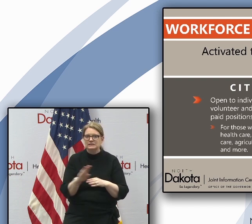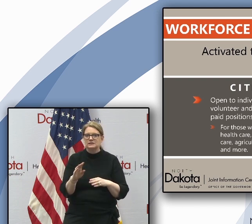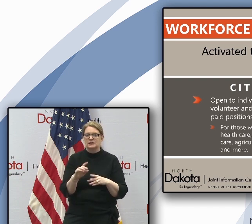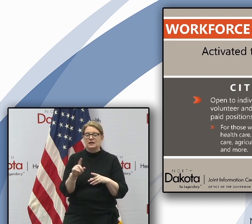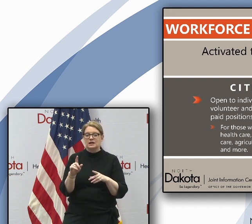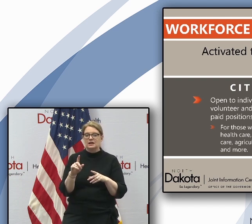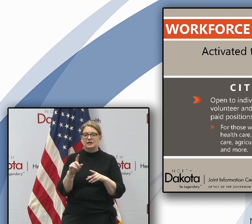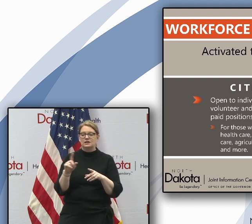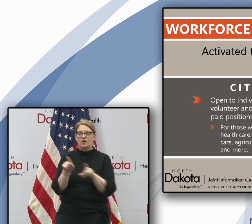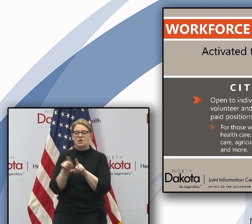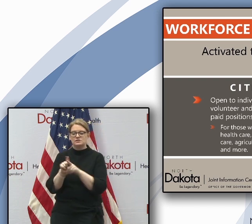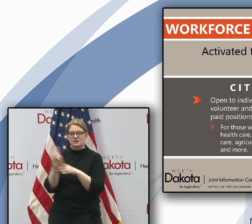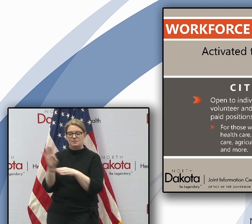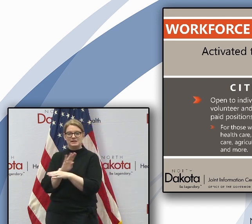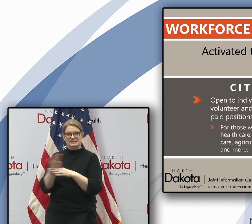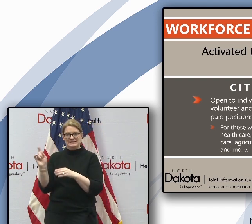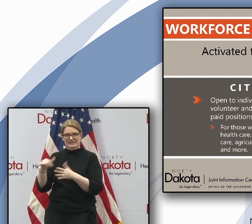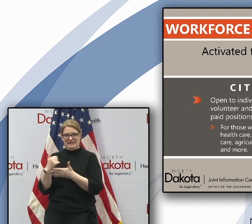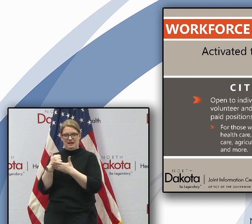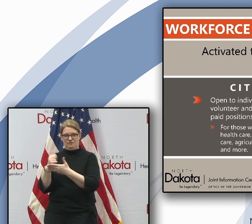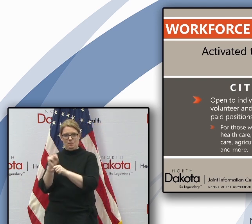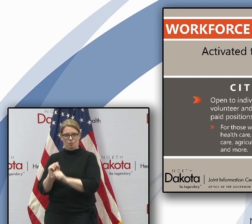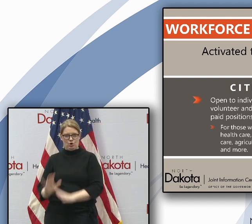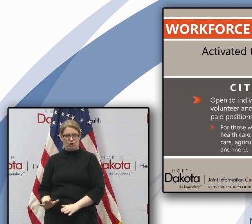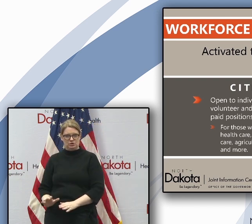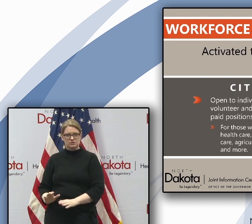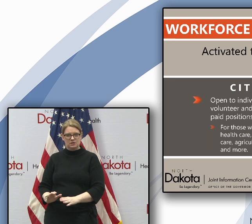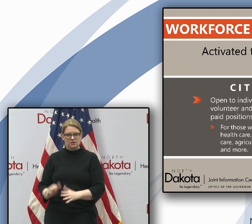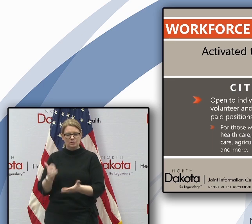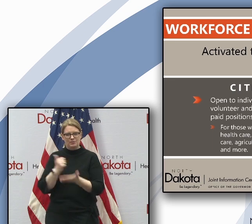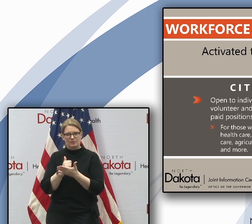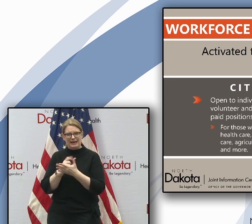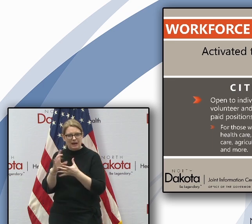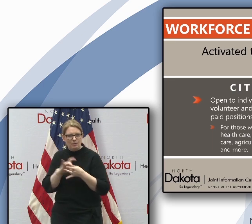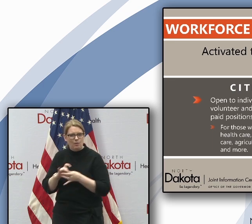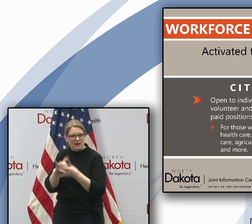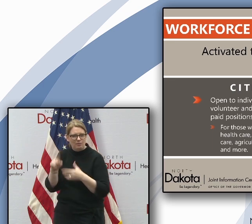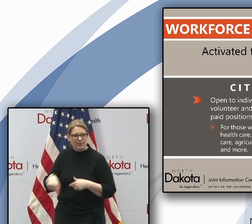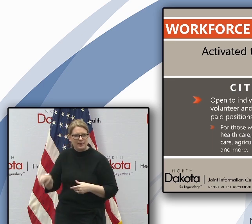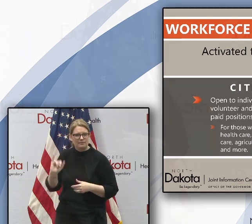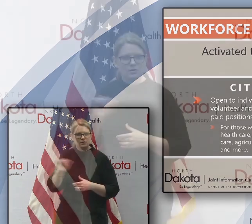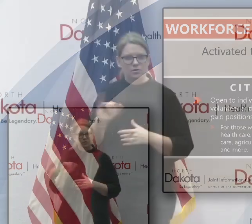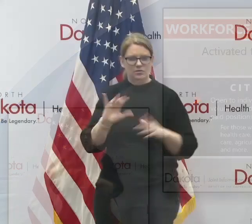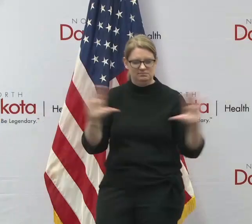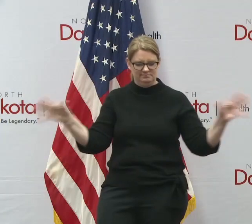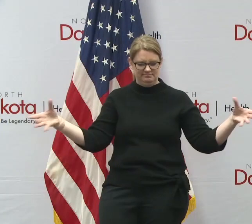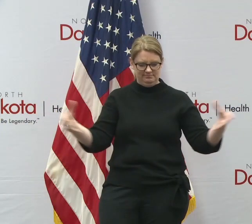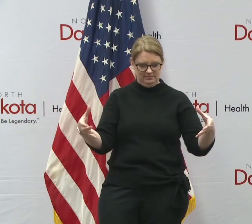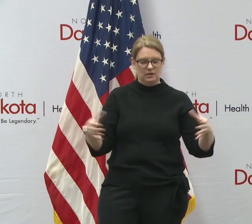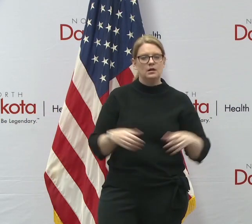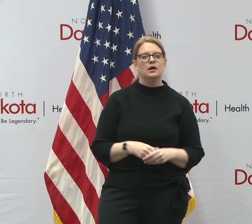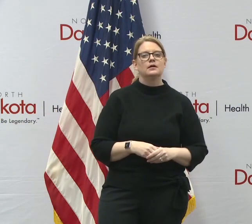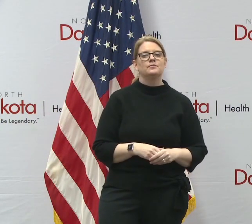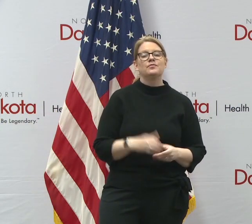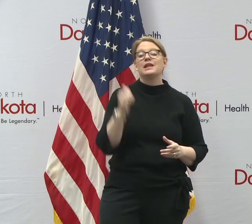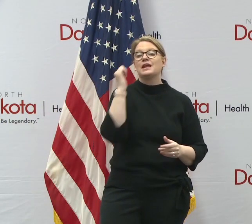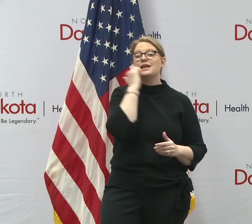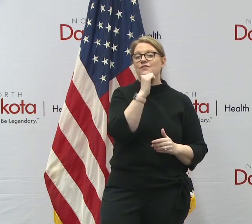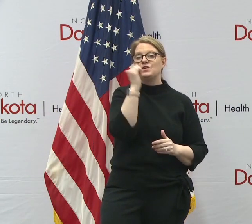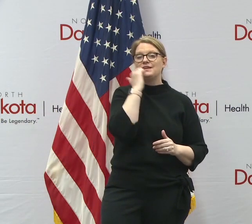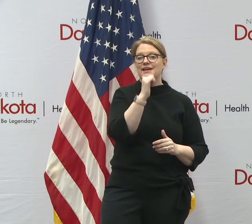need help for workers related to this, we can help do that. And again, we talked every day here about people